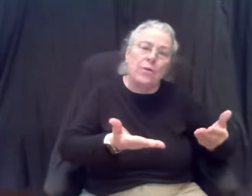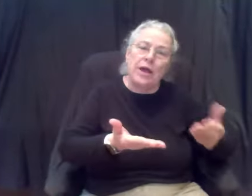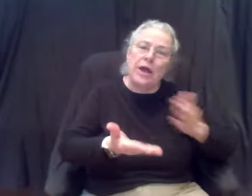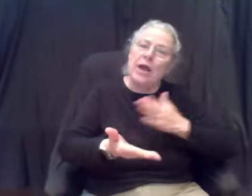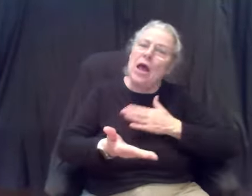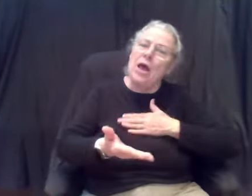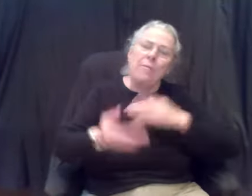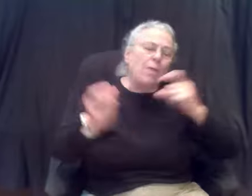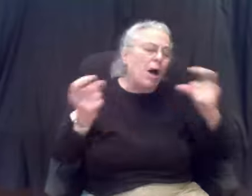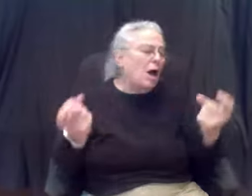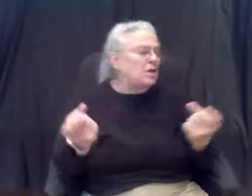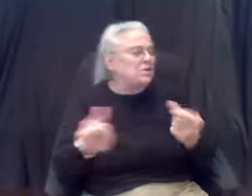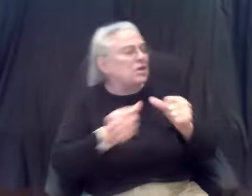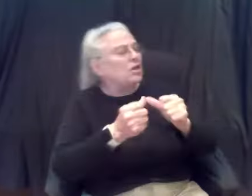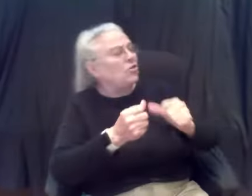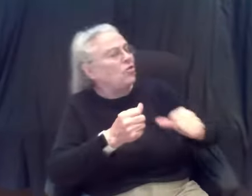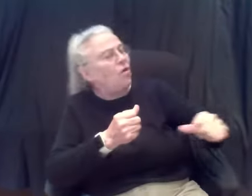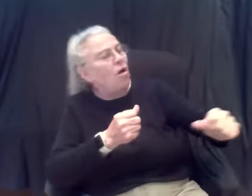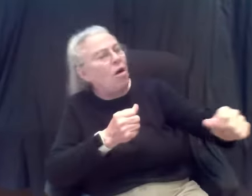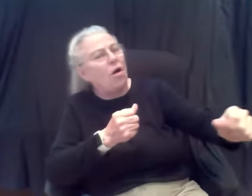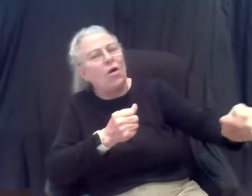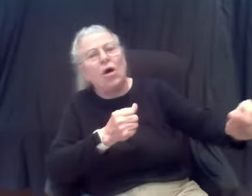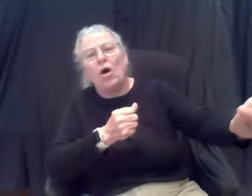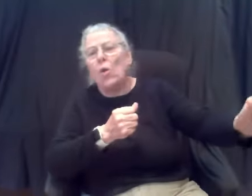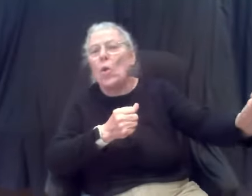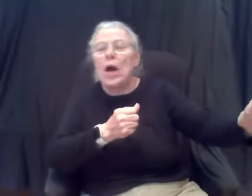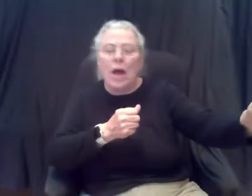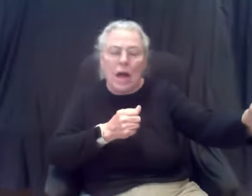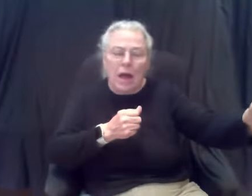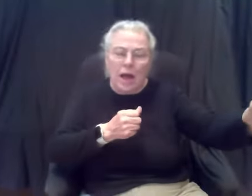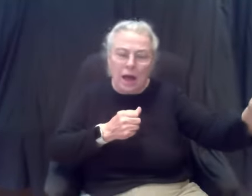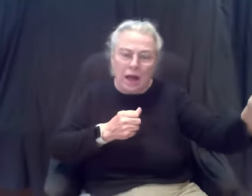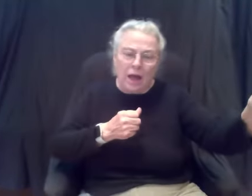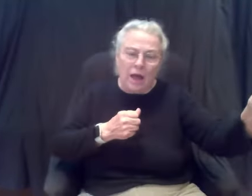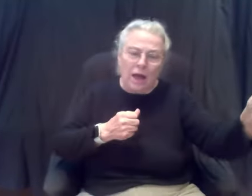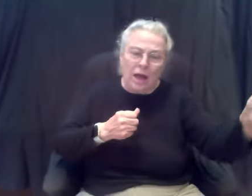carried my sins far away.